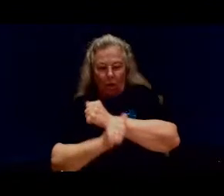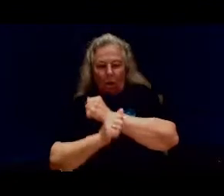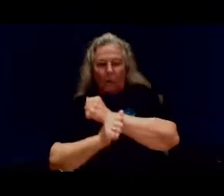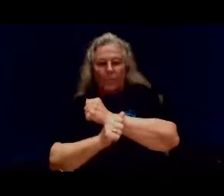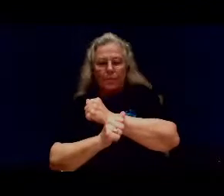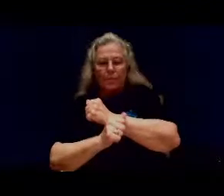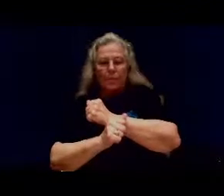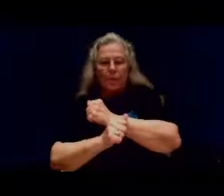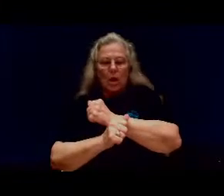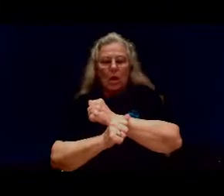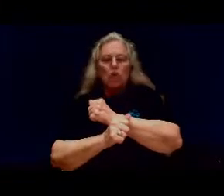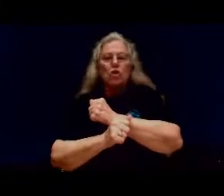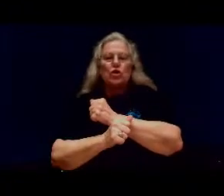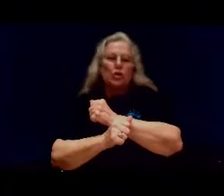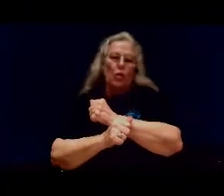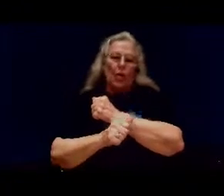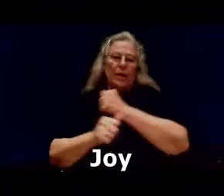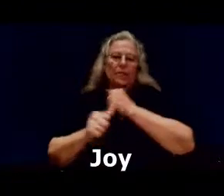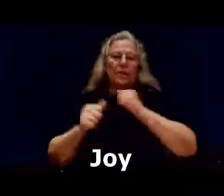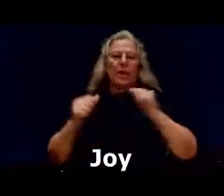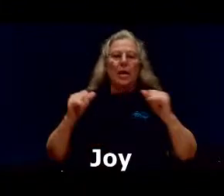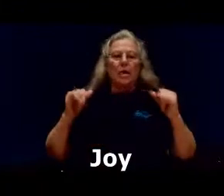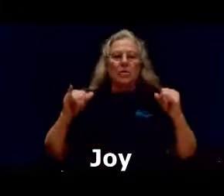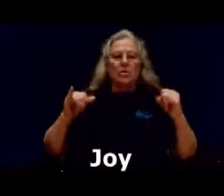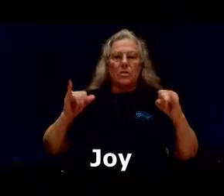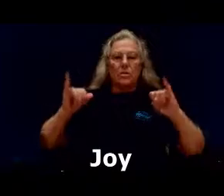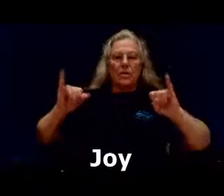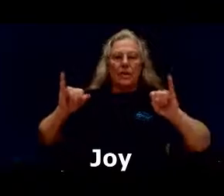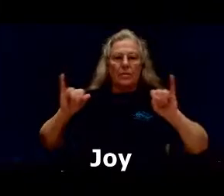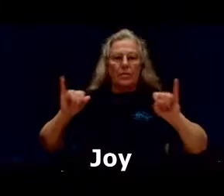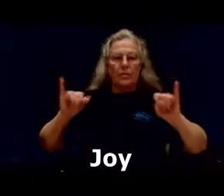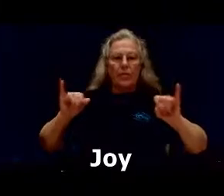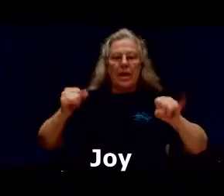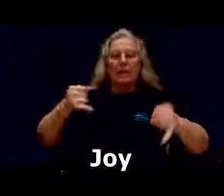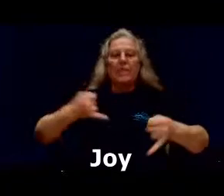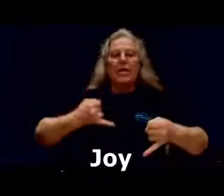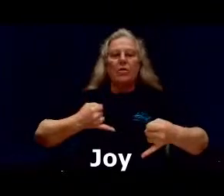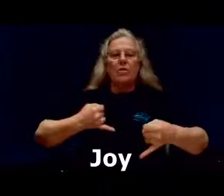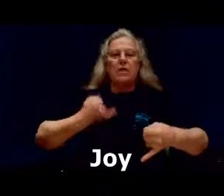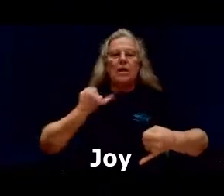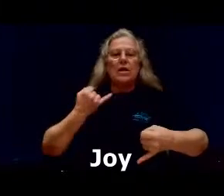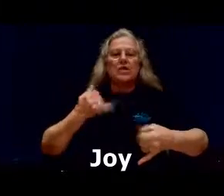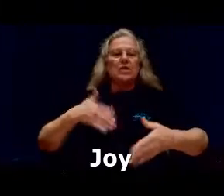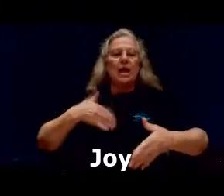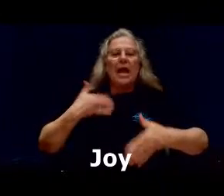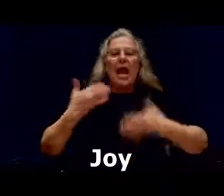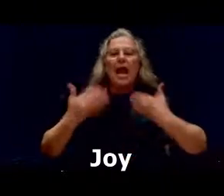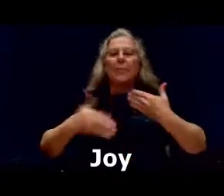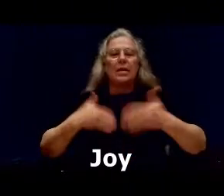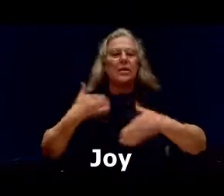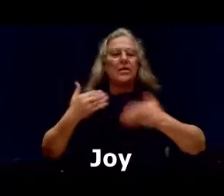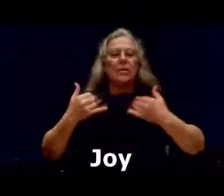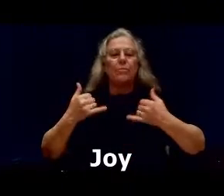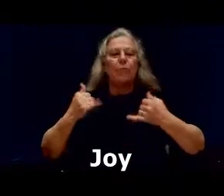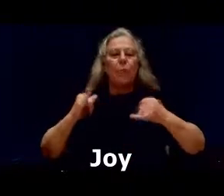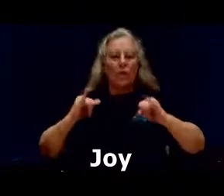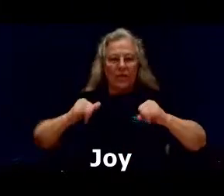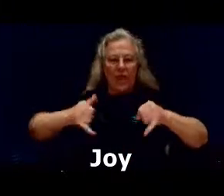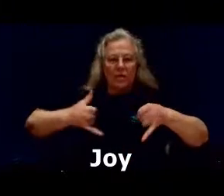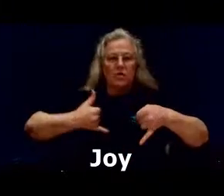alarm. Joy. The pinky fingers, it's just like happiness, but with that